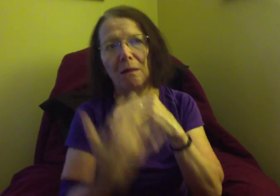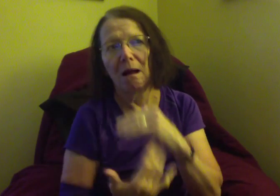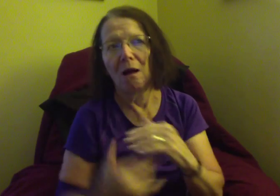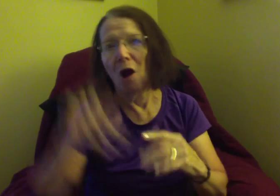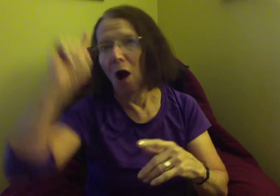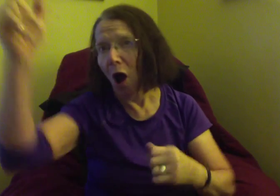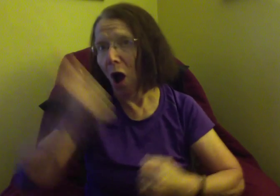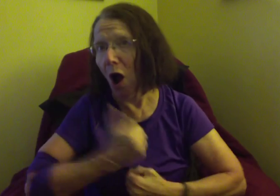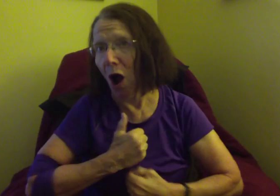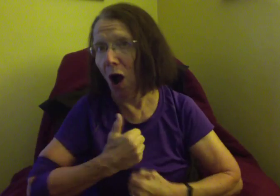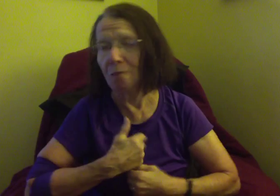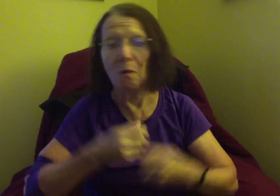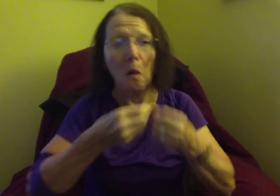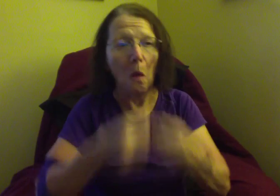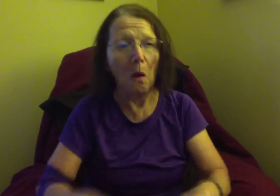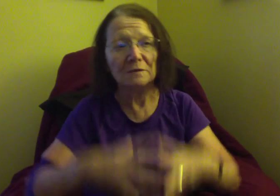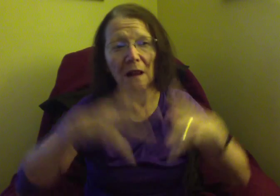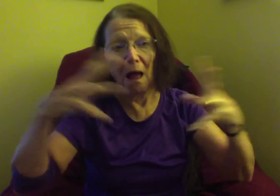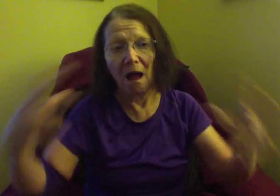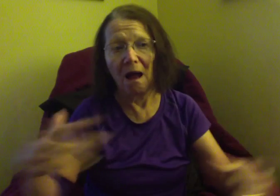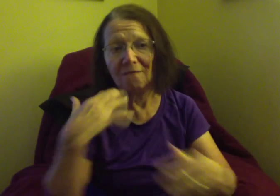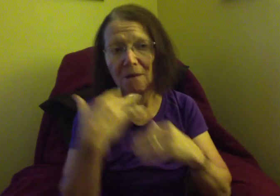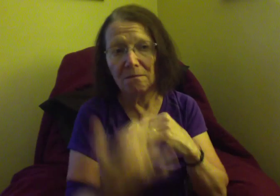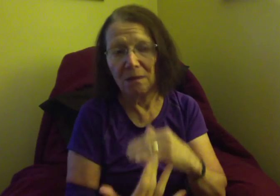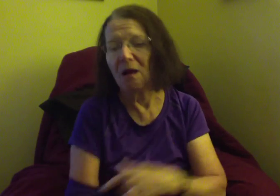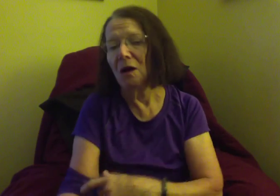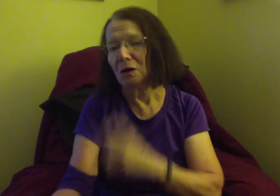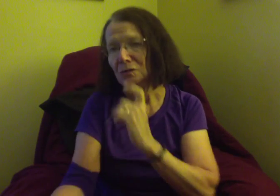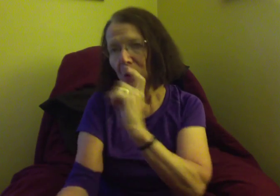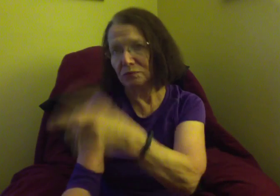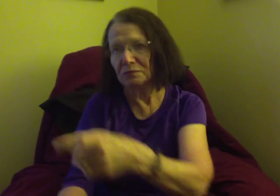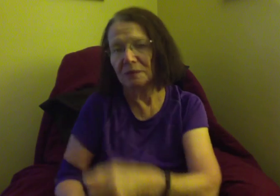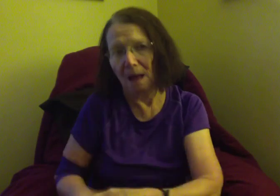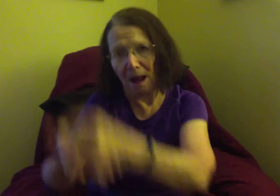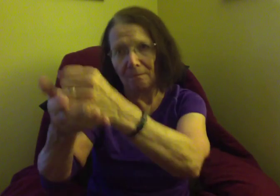Well Bopoose, da gua ang, bago